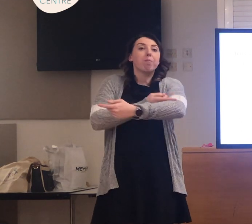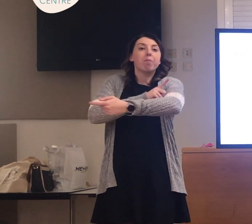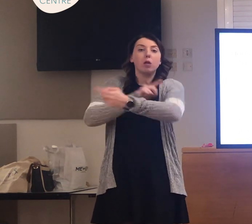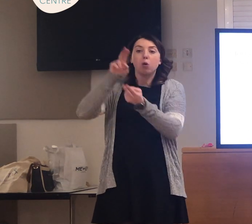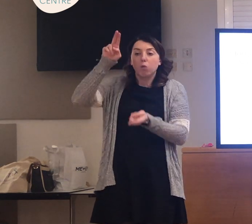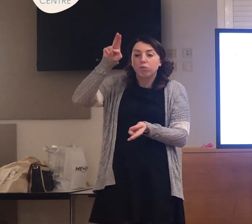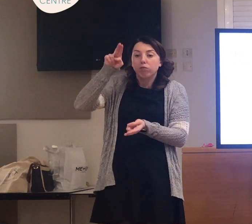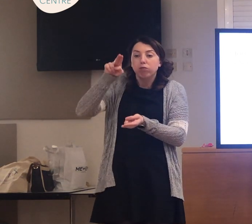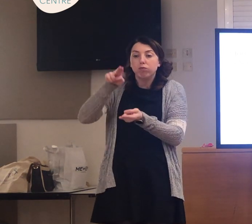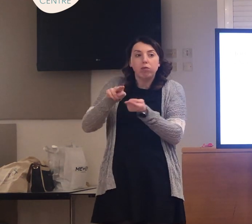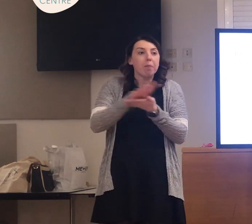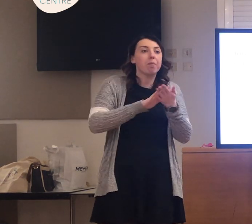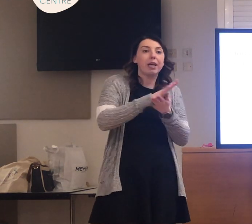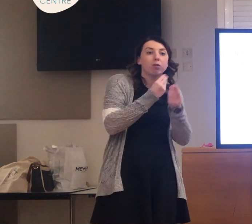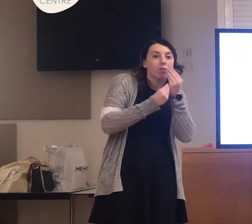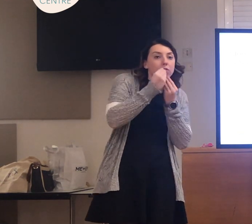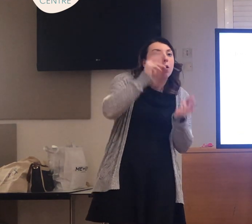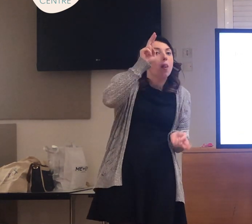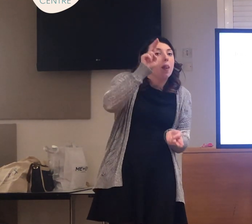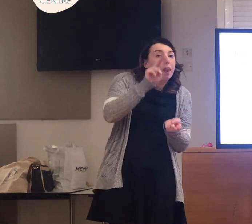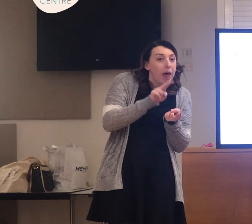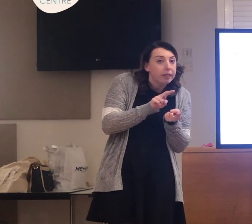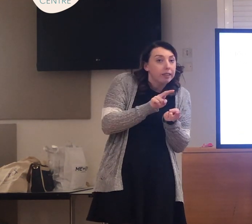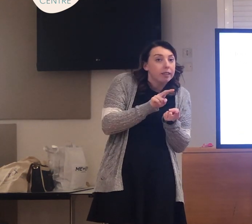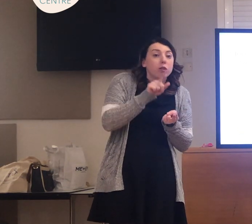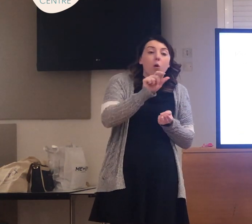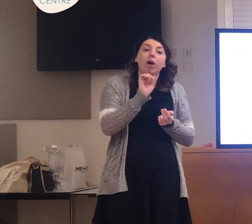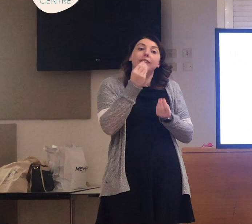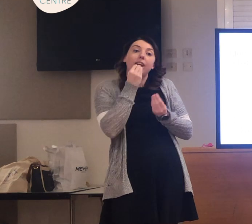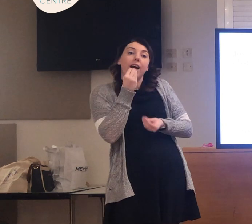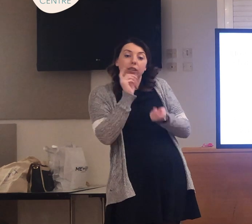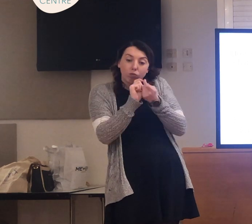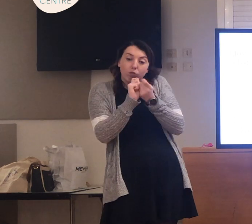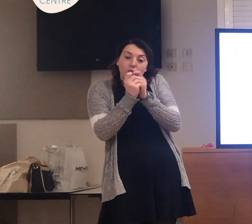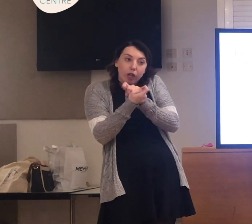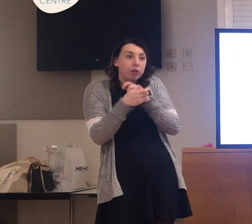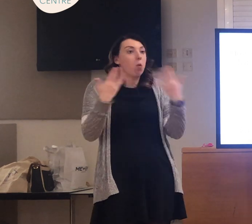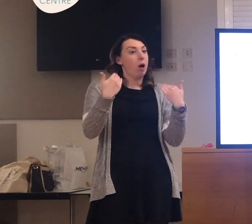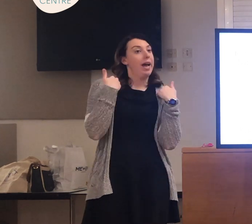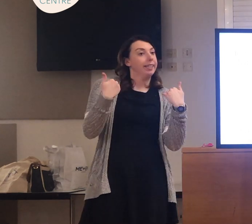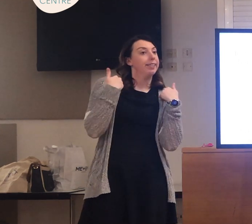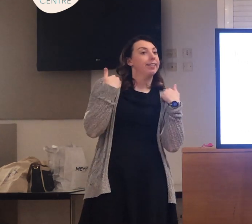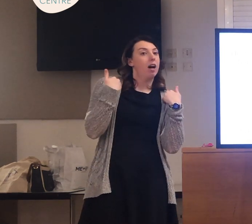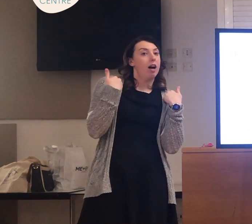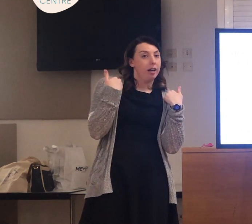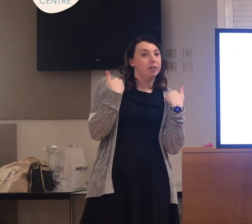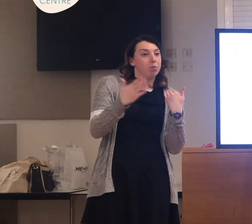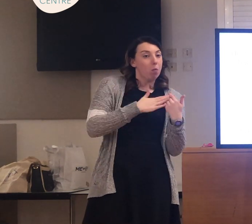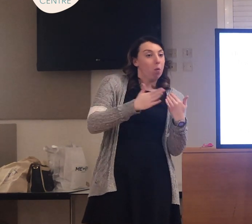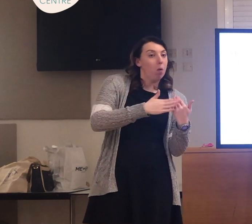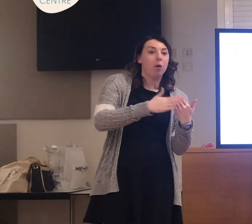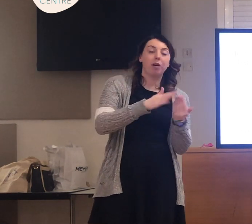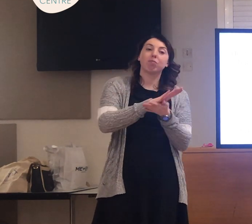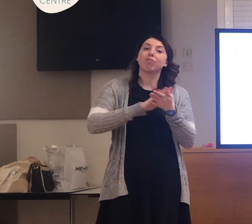fewer calories. And unless you change your diet or do more exercise, you